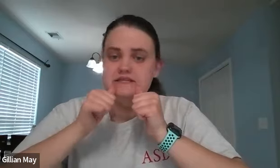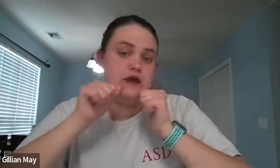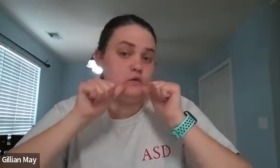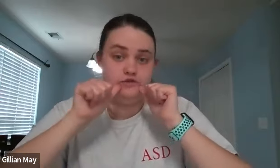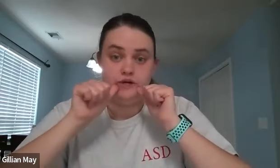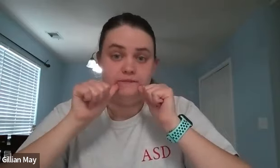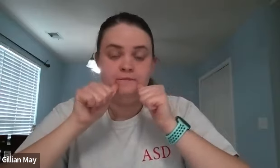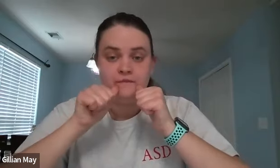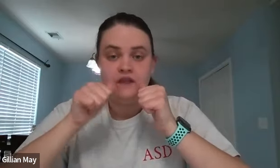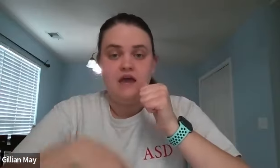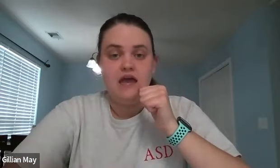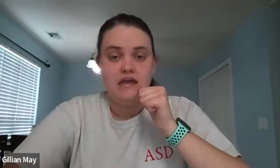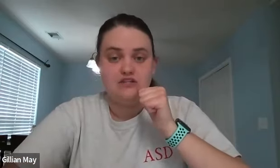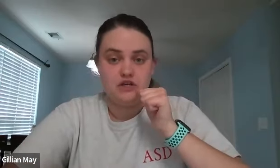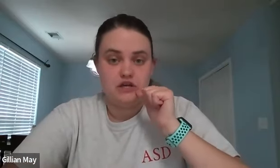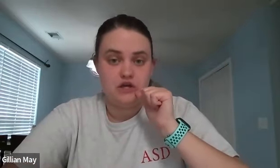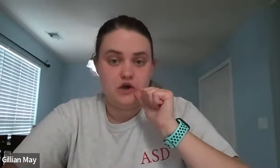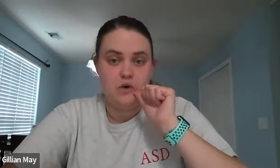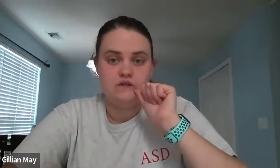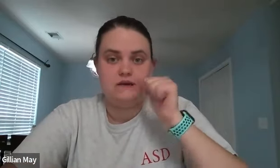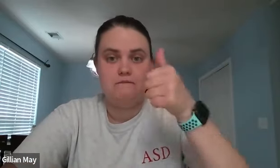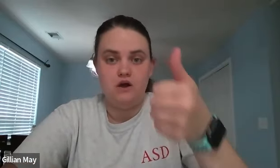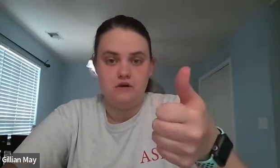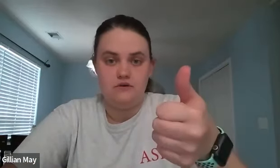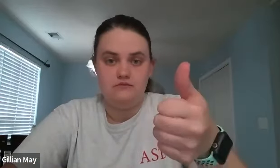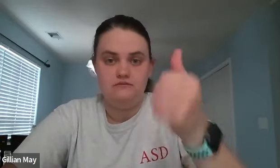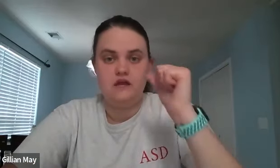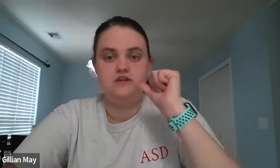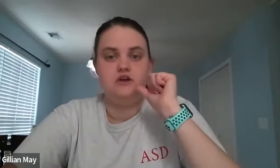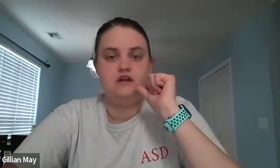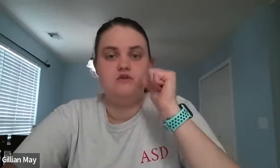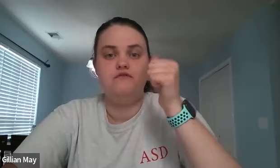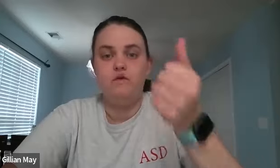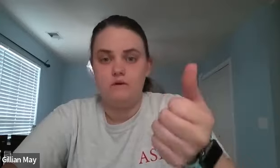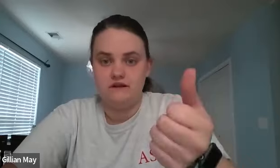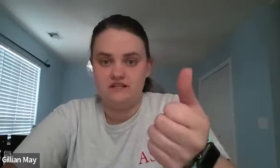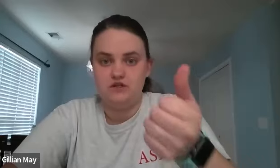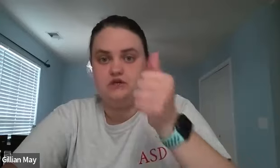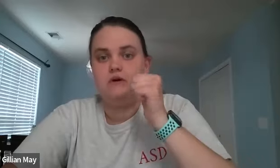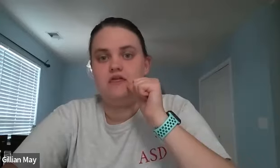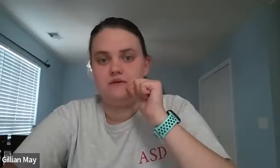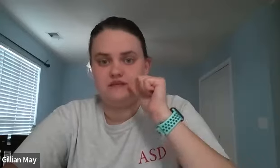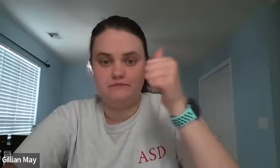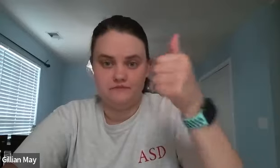matter which one. And you're going to go tomorrow. And you're going to go forward into a thumbs up